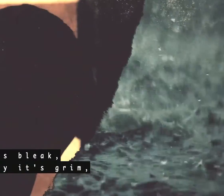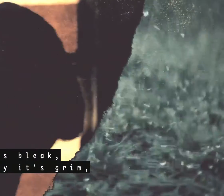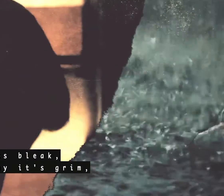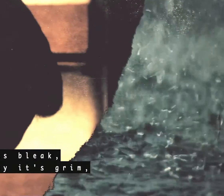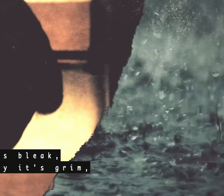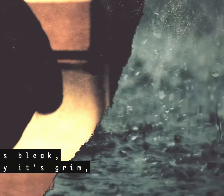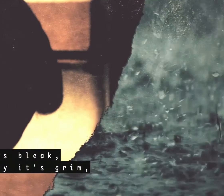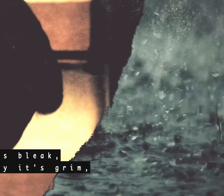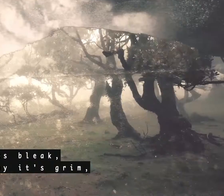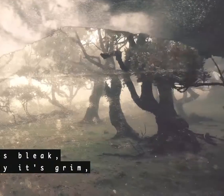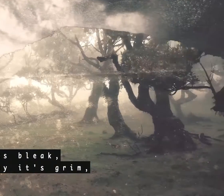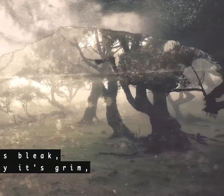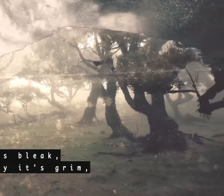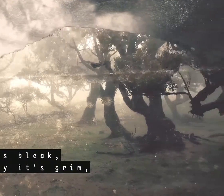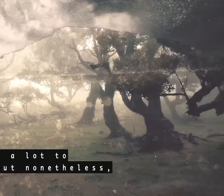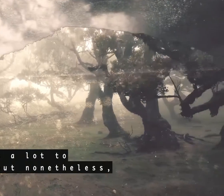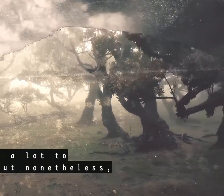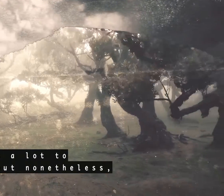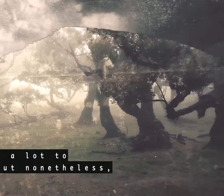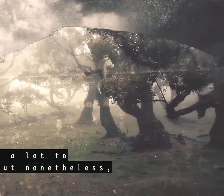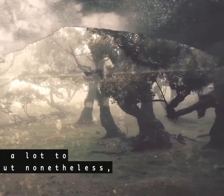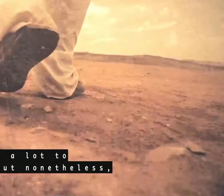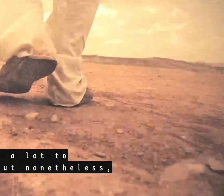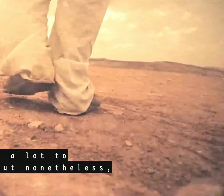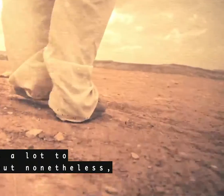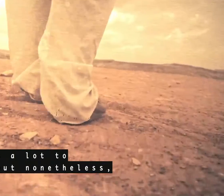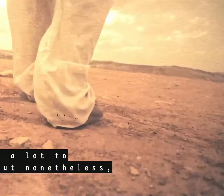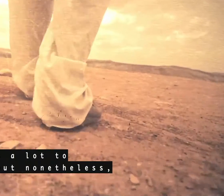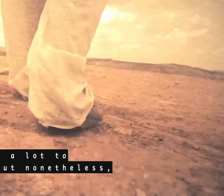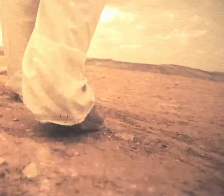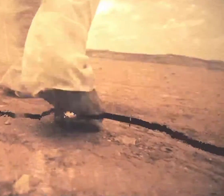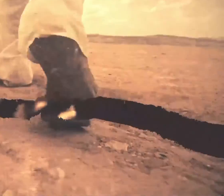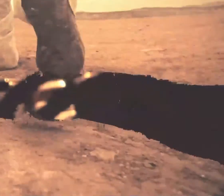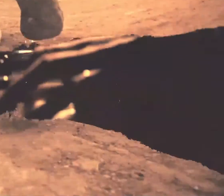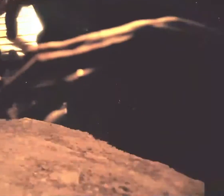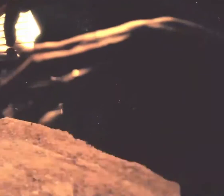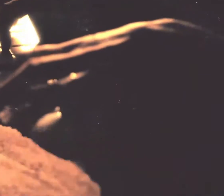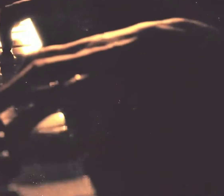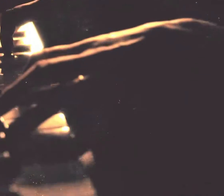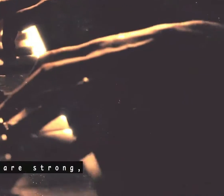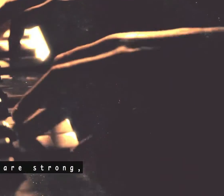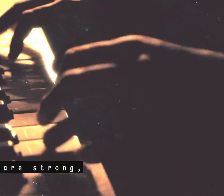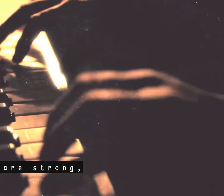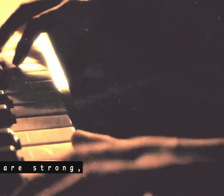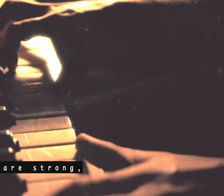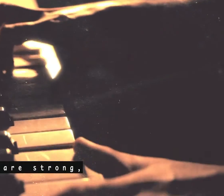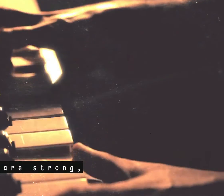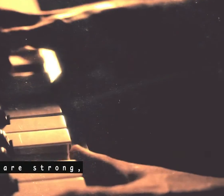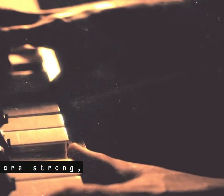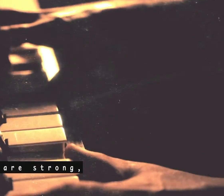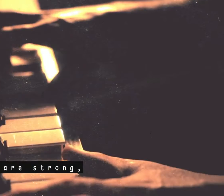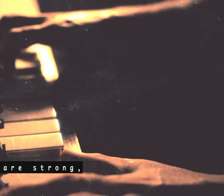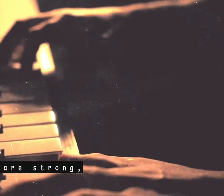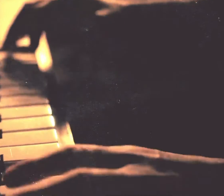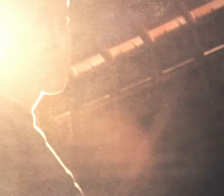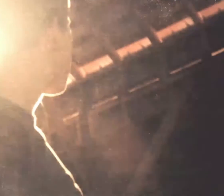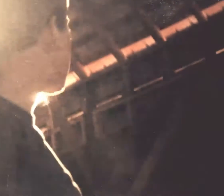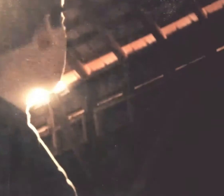Bleak, they say, there's a lot to fear, but nonetheless, we are